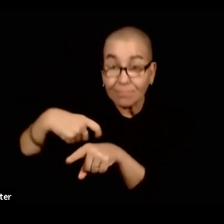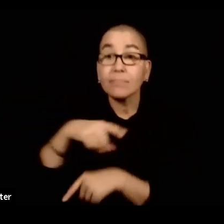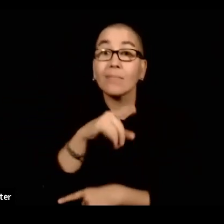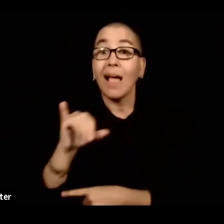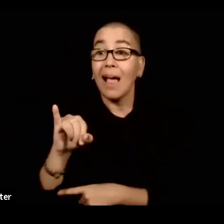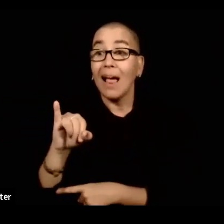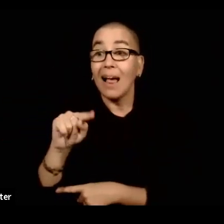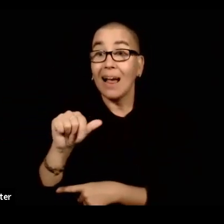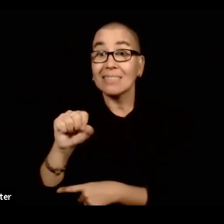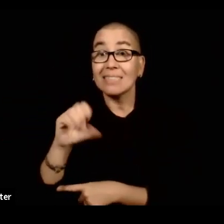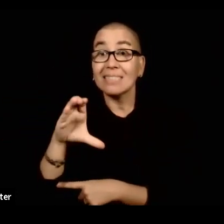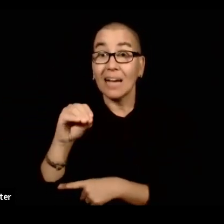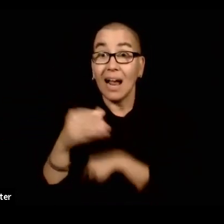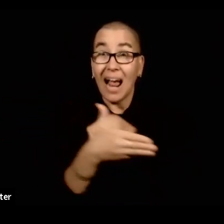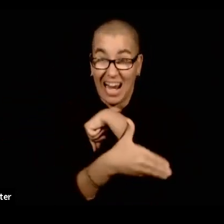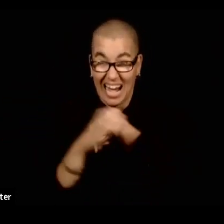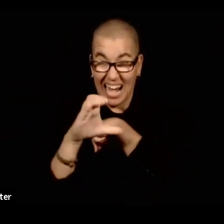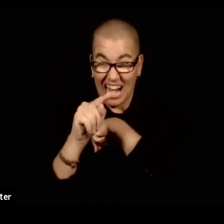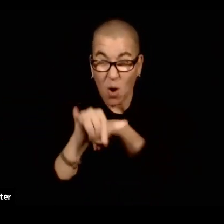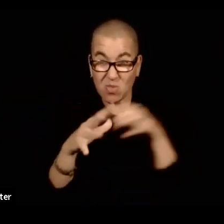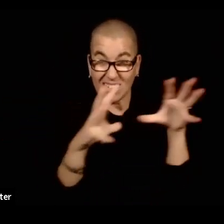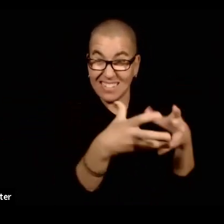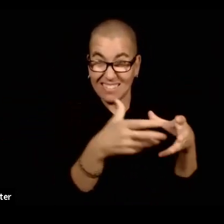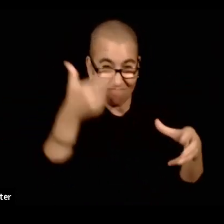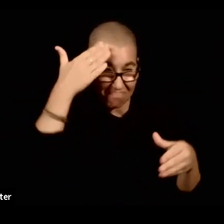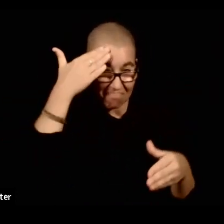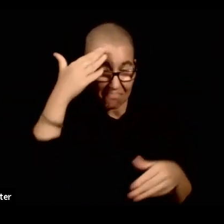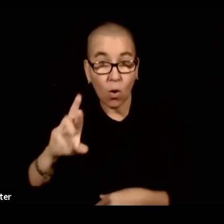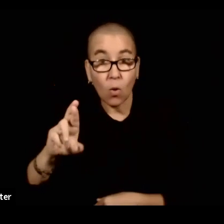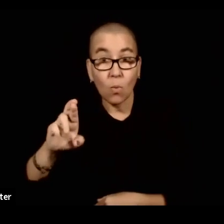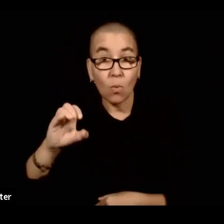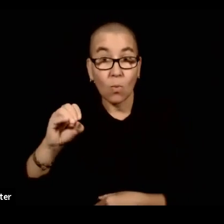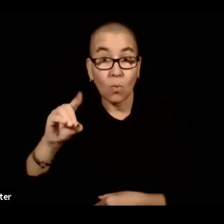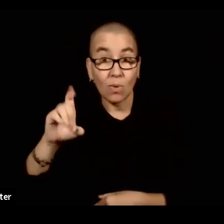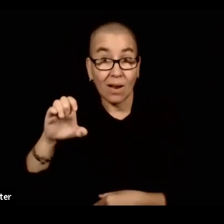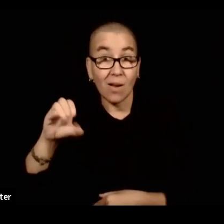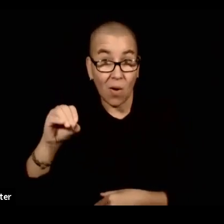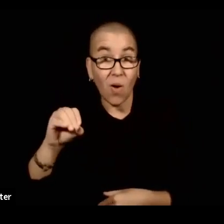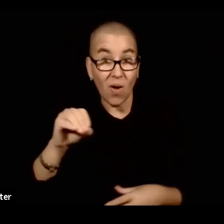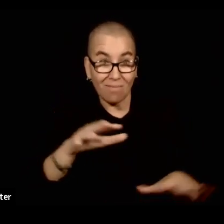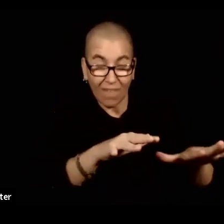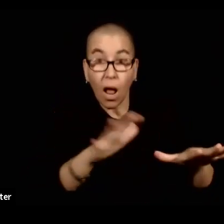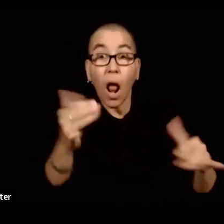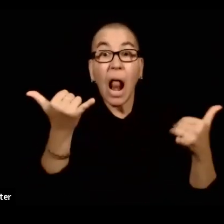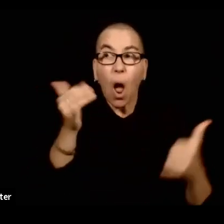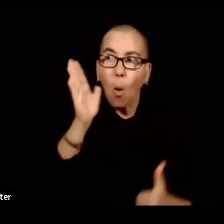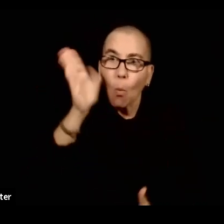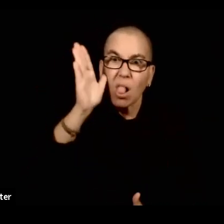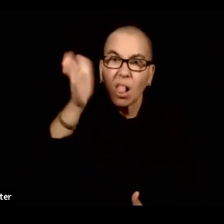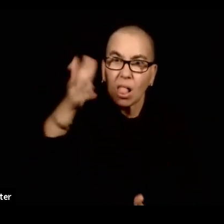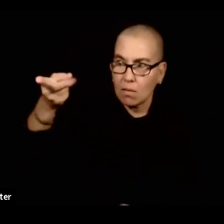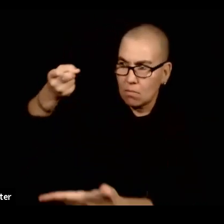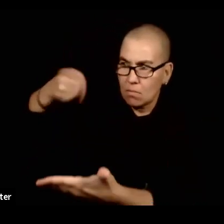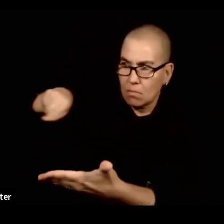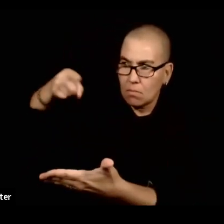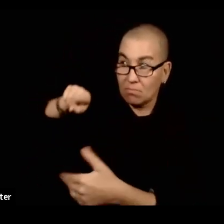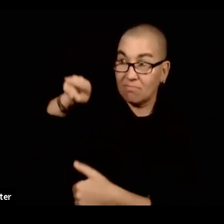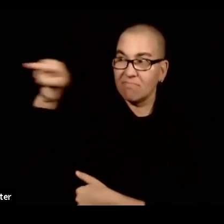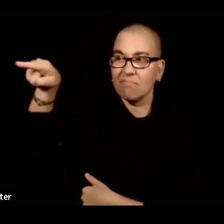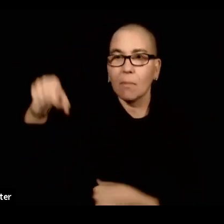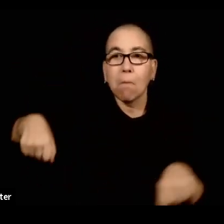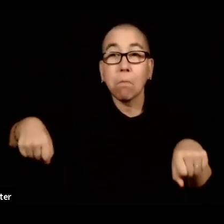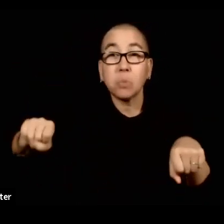again important that we remind everyone that the impact of COVID-19 on our schools, our businesses, our families and friends is largely